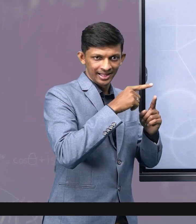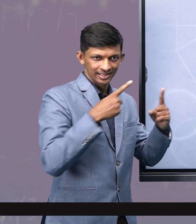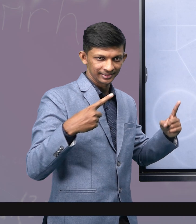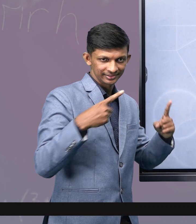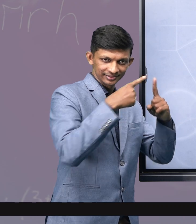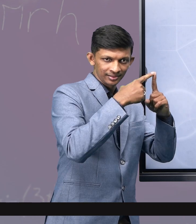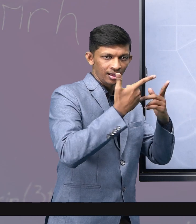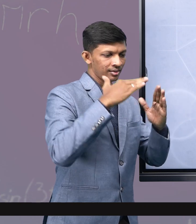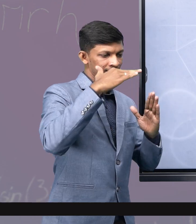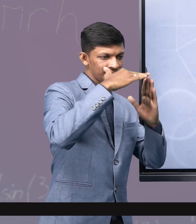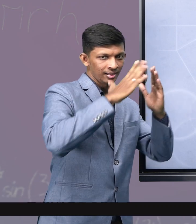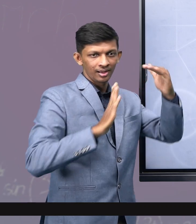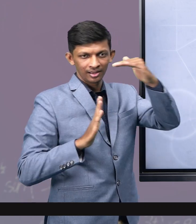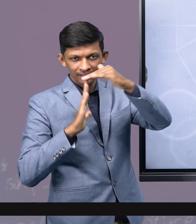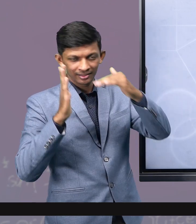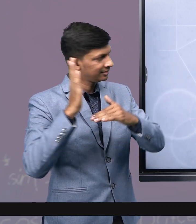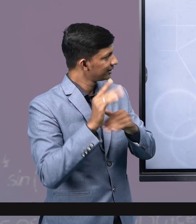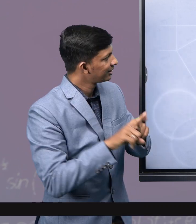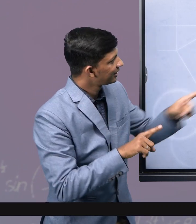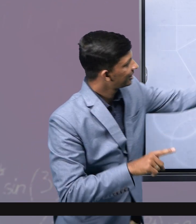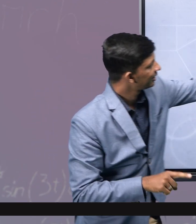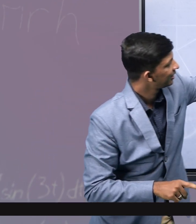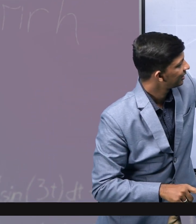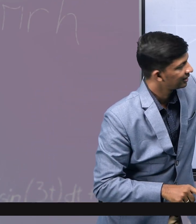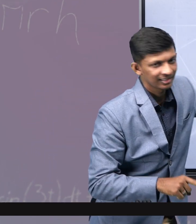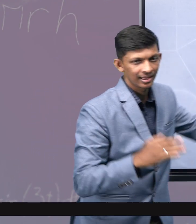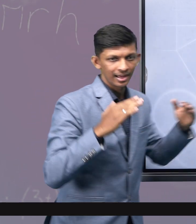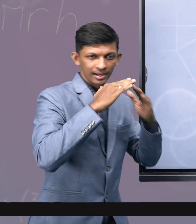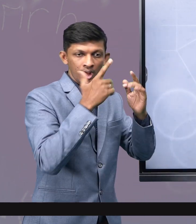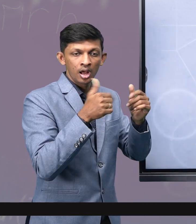Vertices: A, B, C and D.